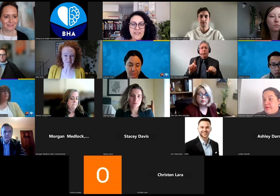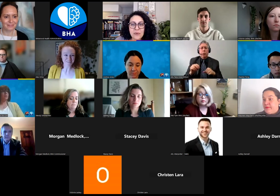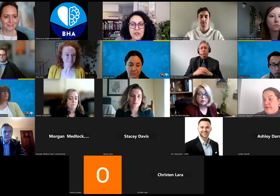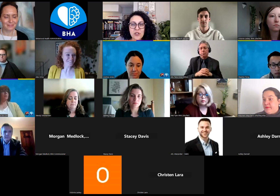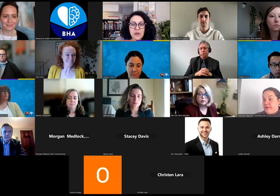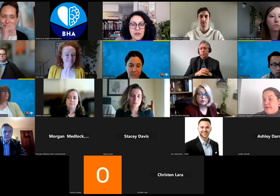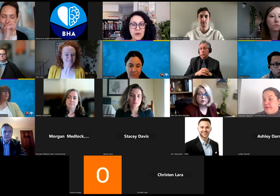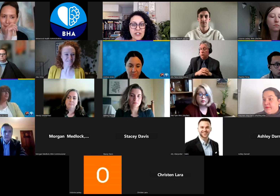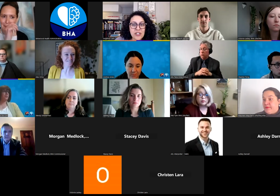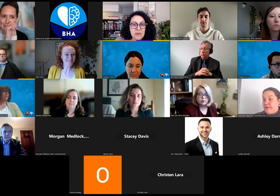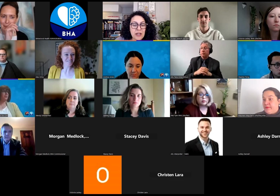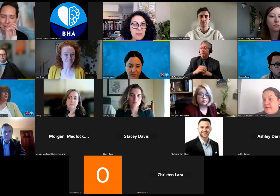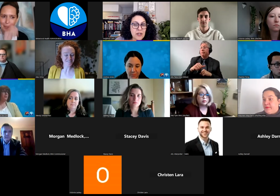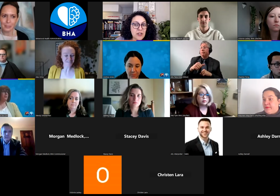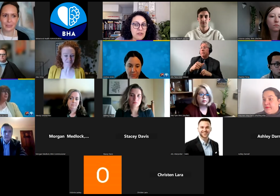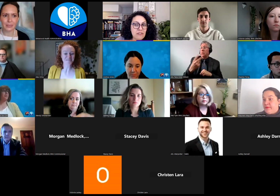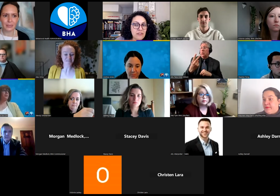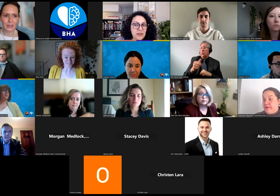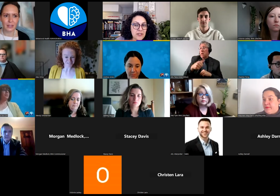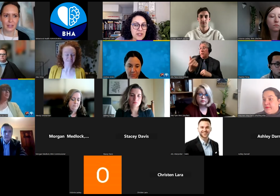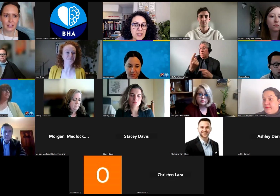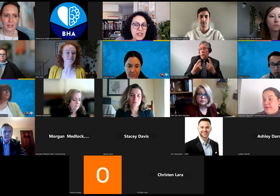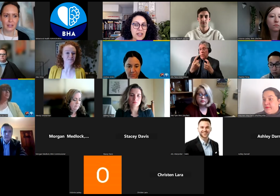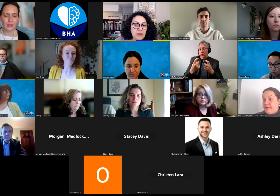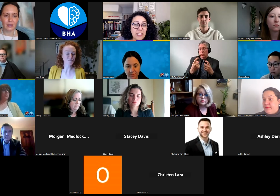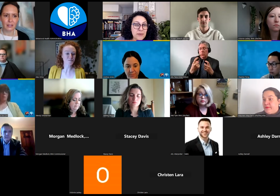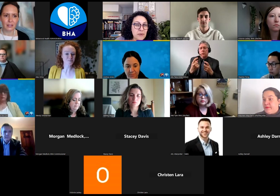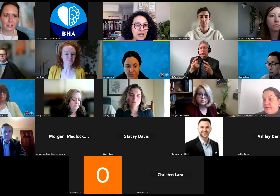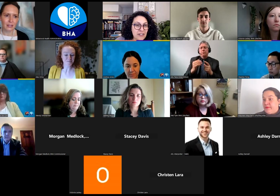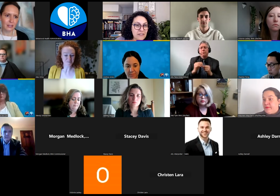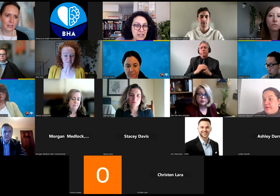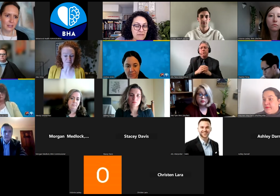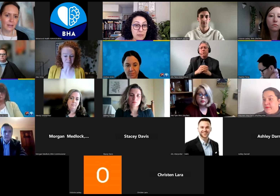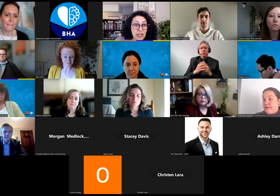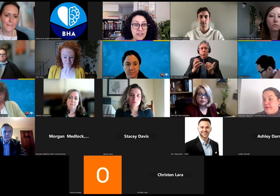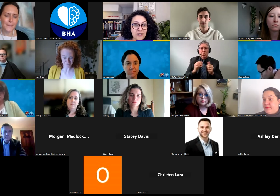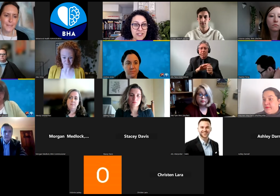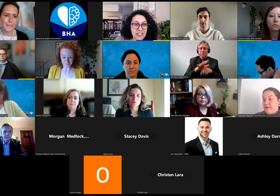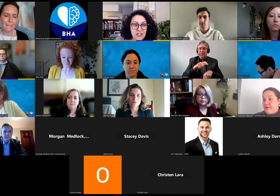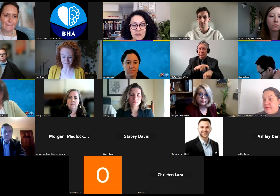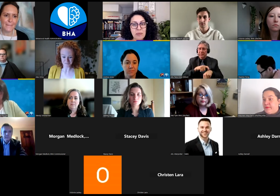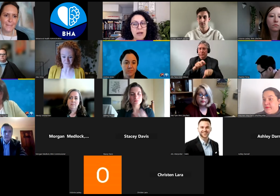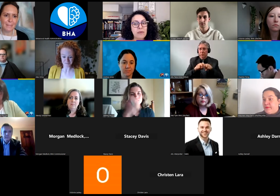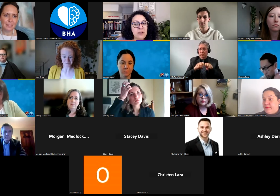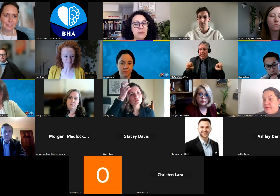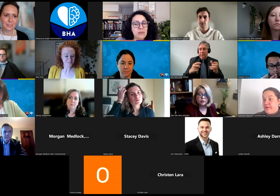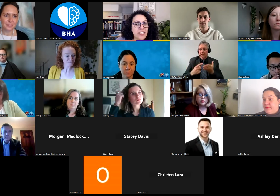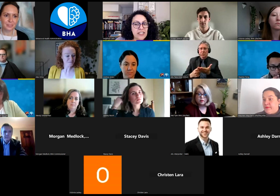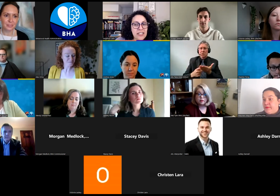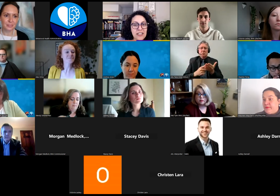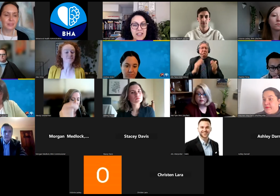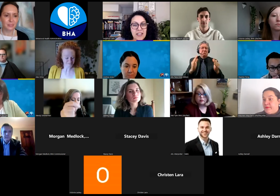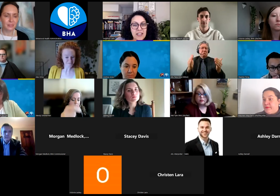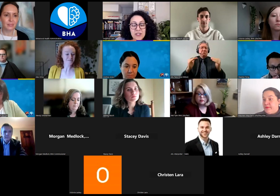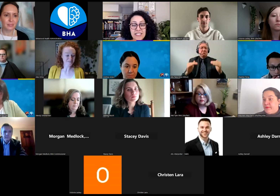Okay, and there were two other questions, but I want to note for folks, because we want to have enough time for the panel discussion, we'll probably move